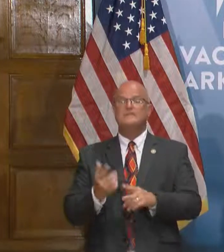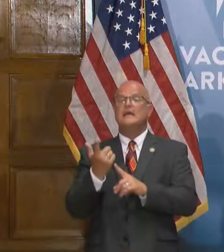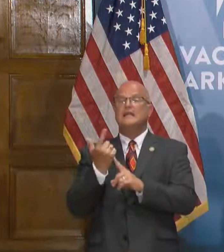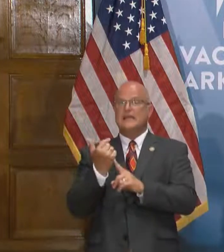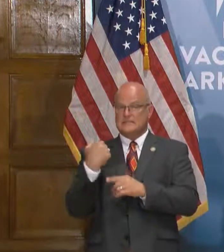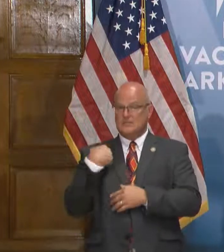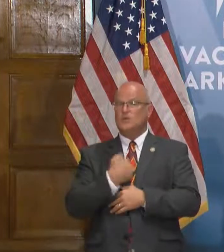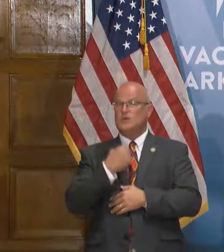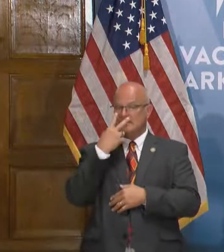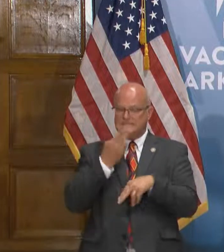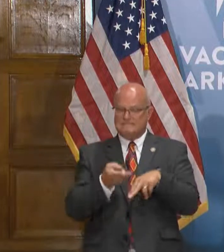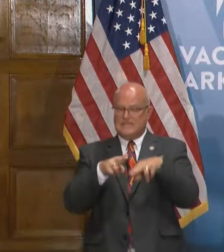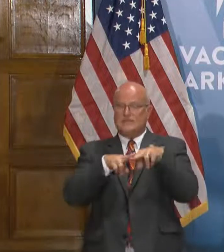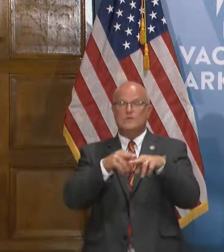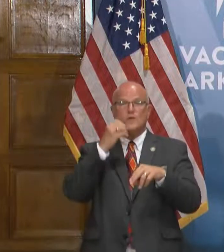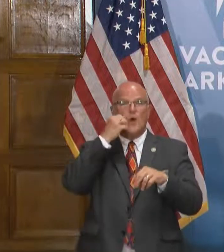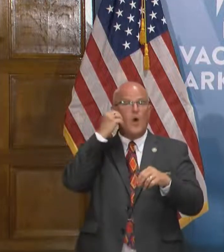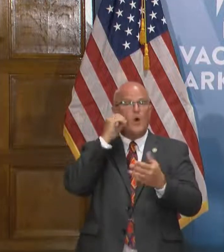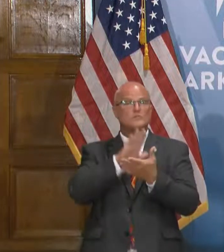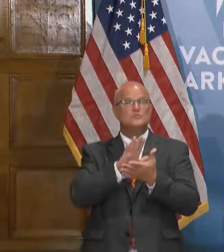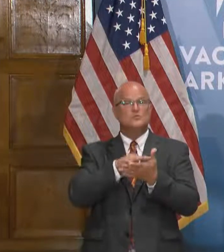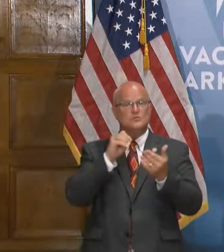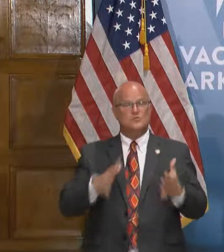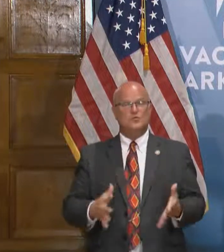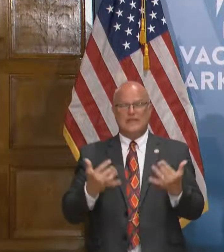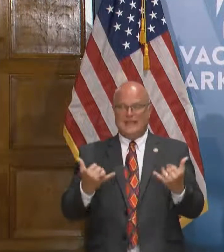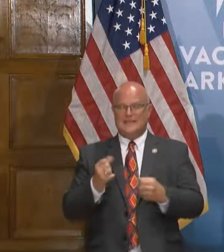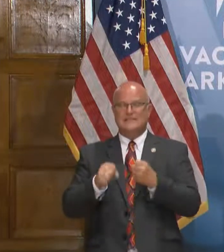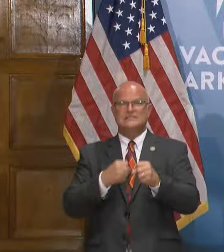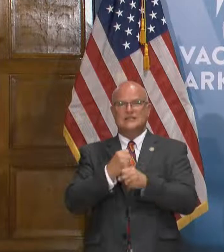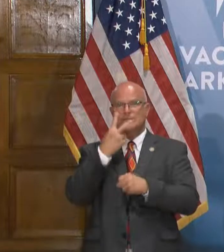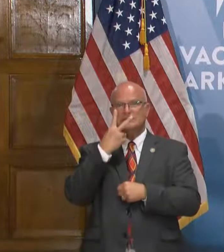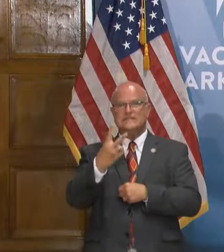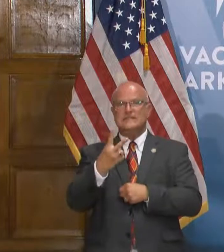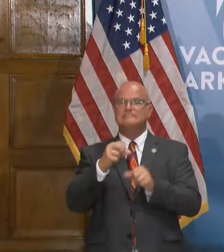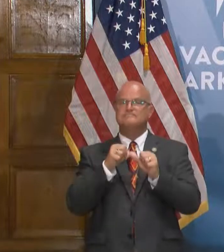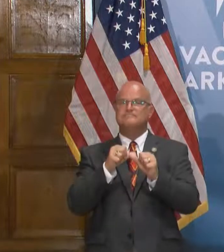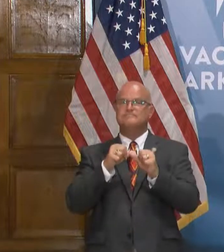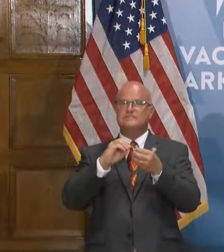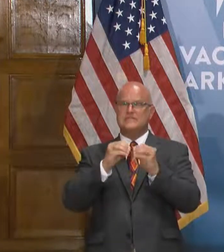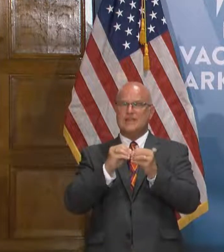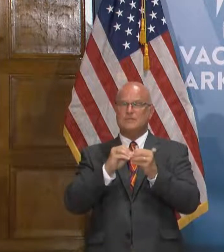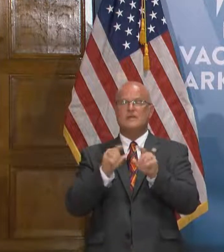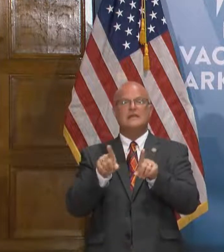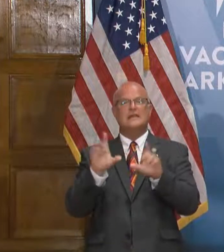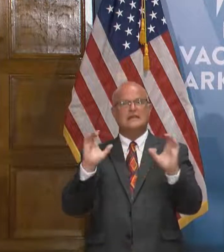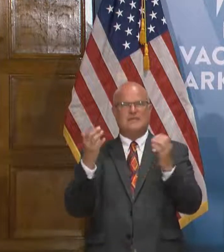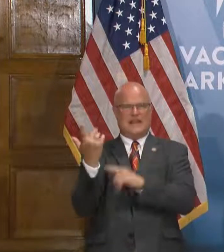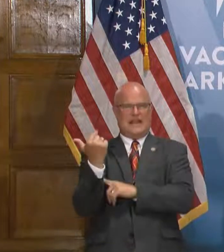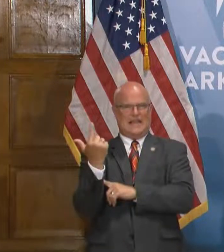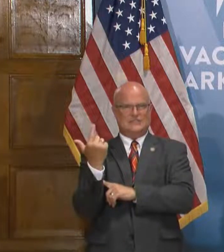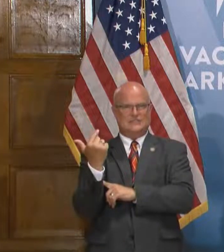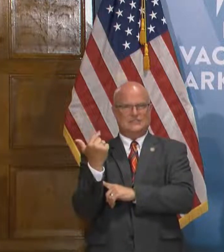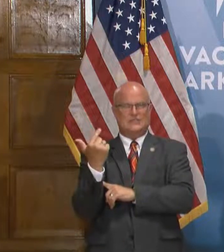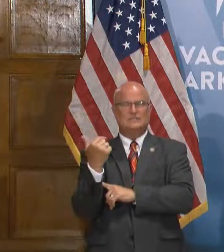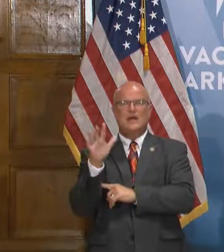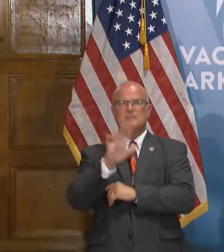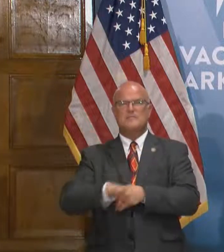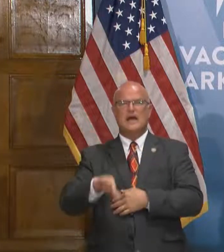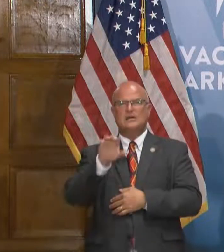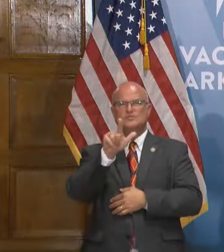we did see an increase in homeschool students. This year we are seeing a steady number compared to last year. We are right